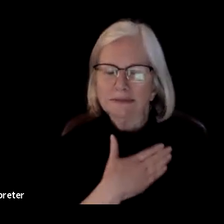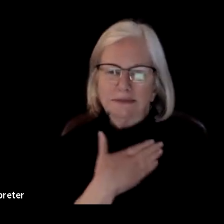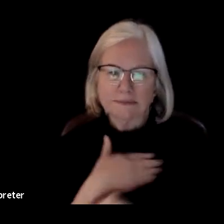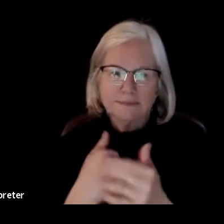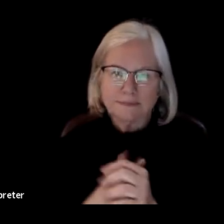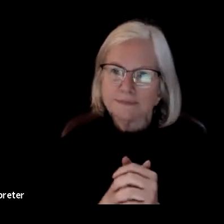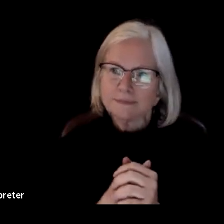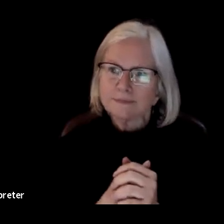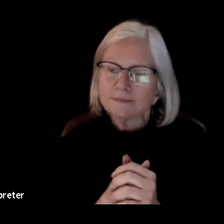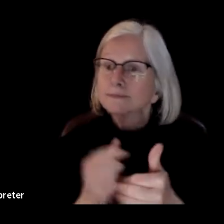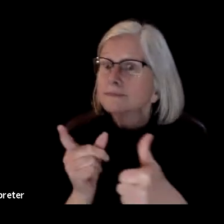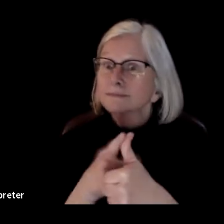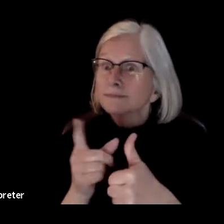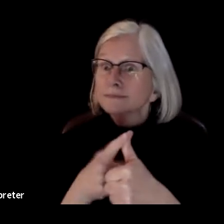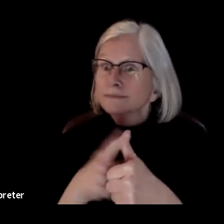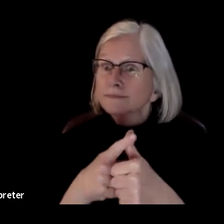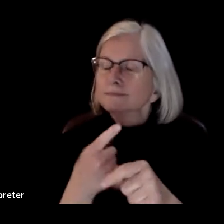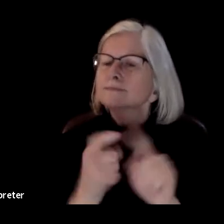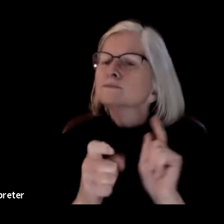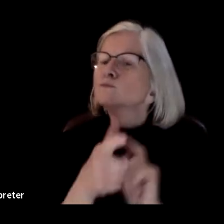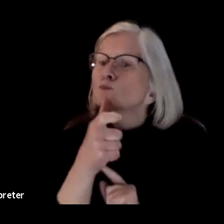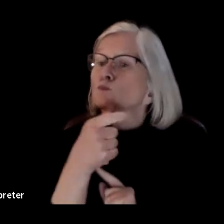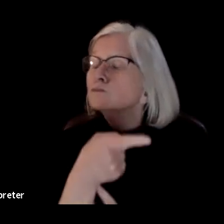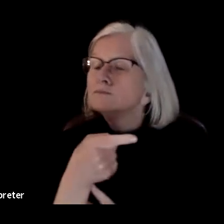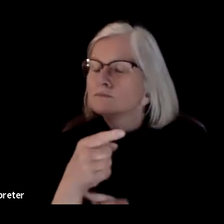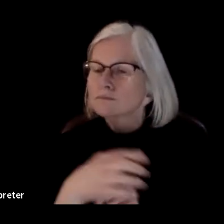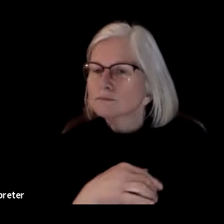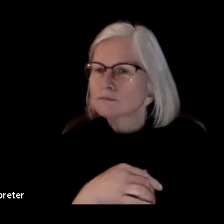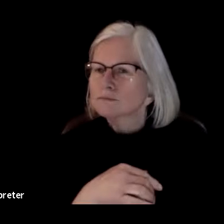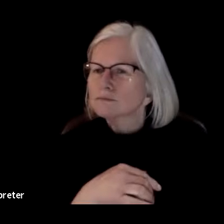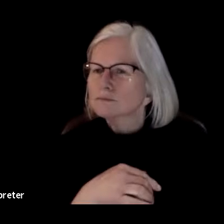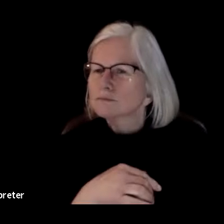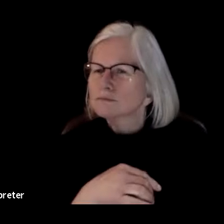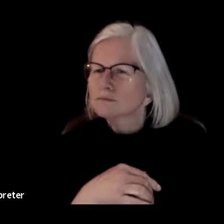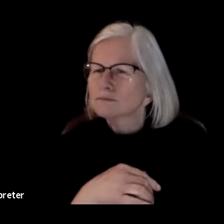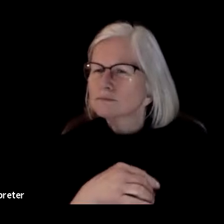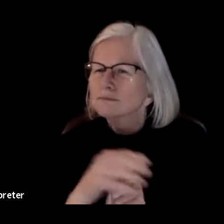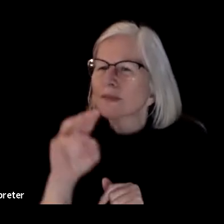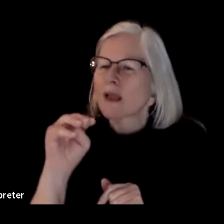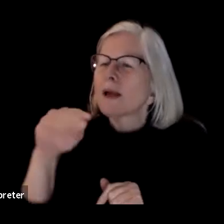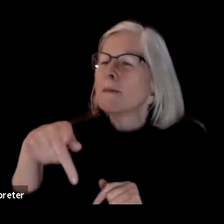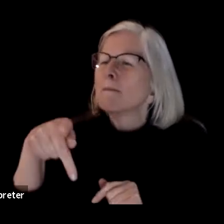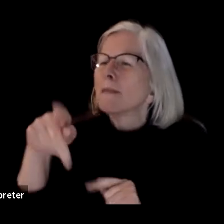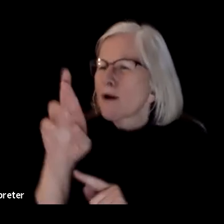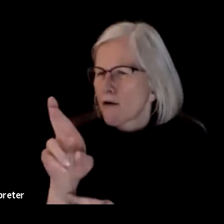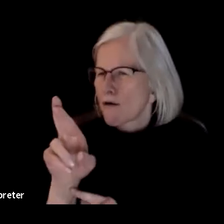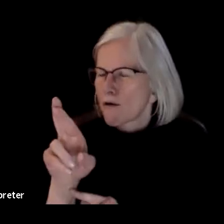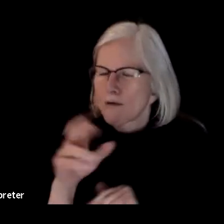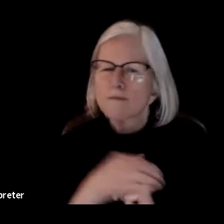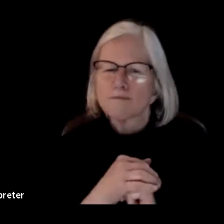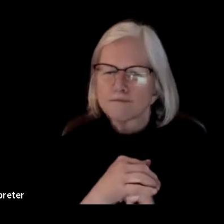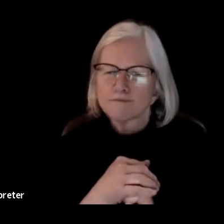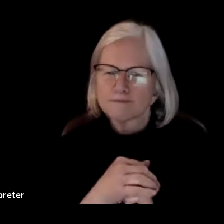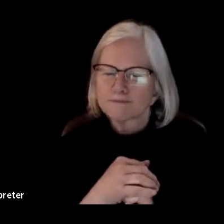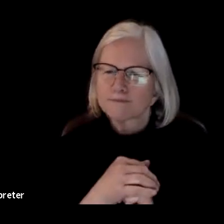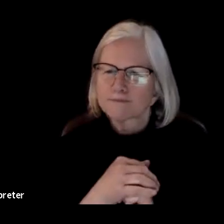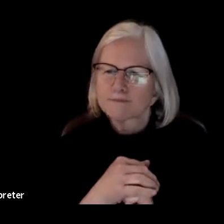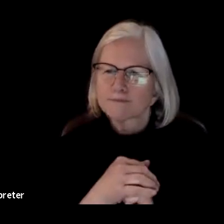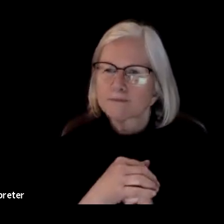question coming from the line of Catherine from Minnesota Public Radio. Go ahead, ma'am, your line is open.